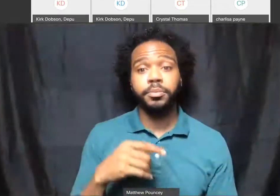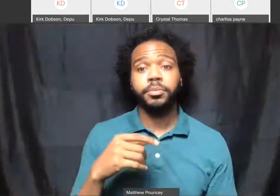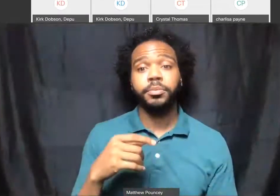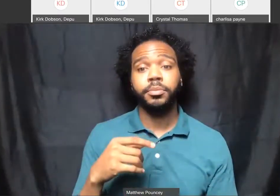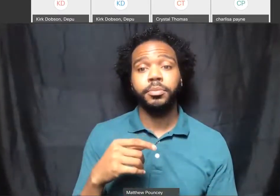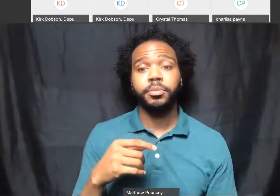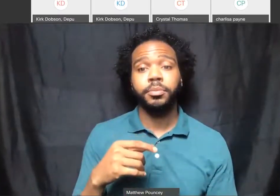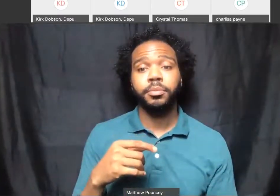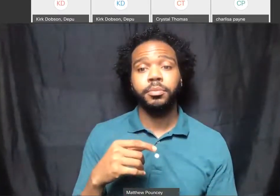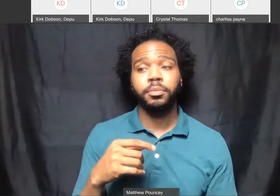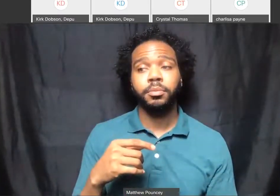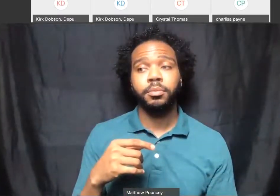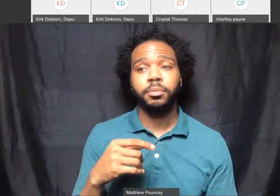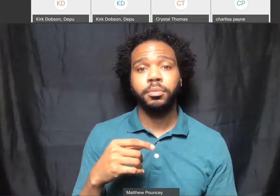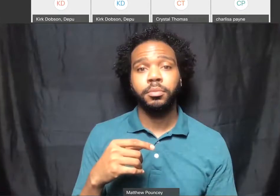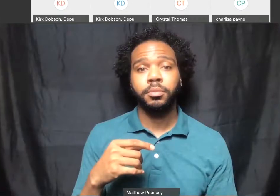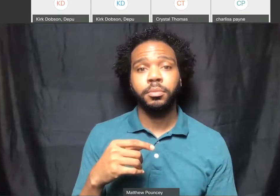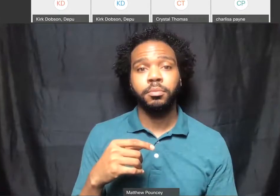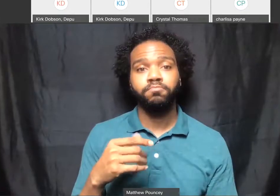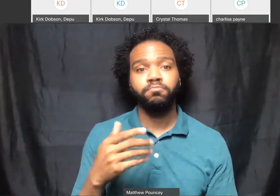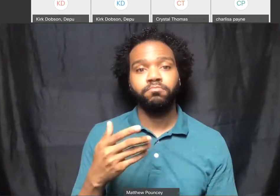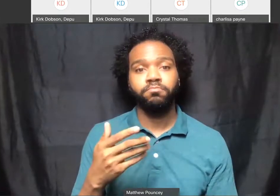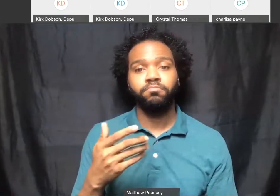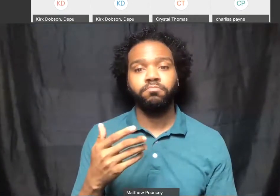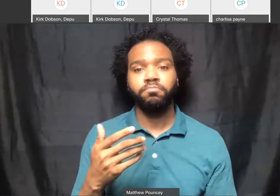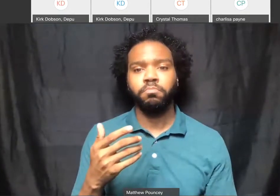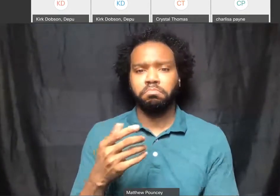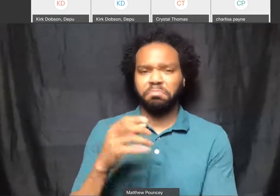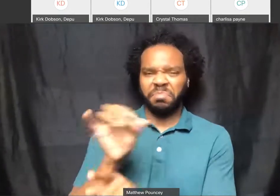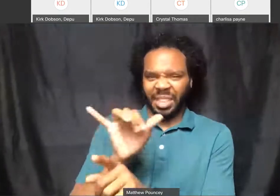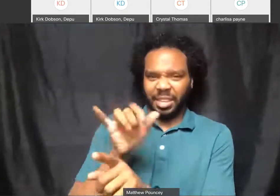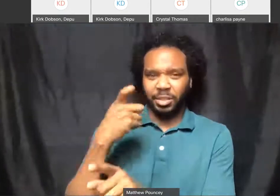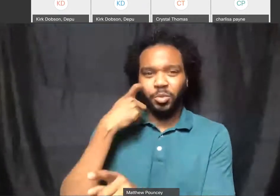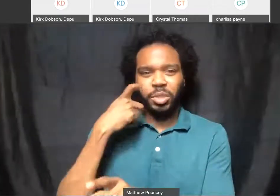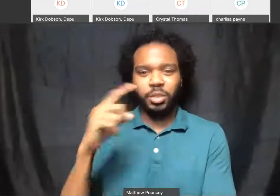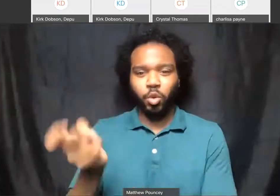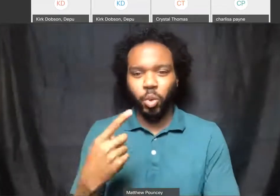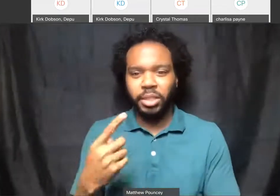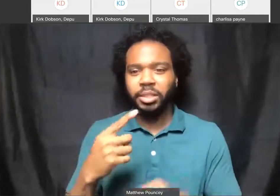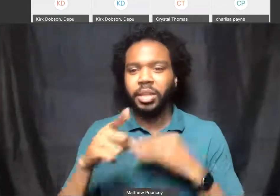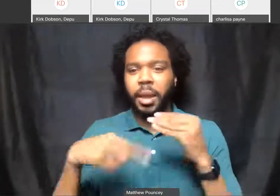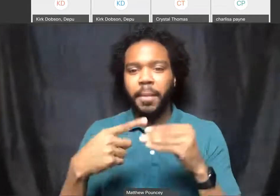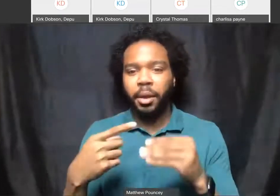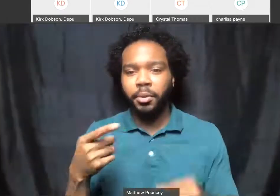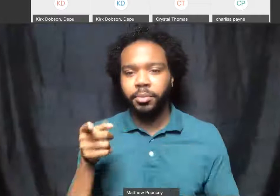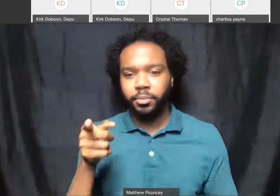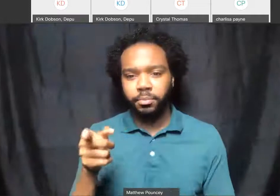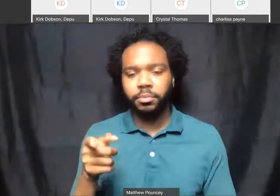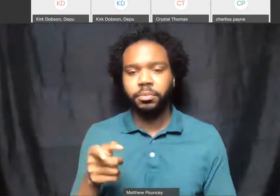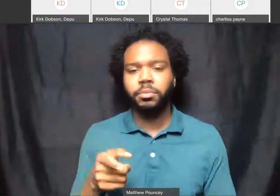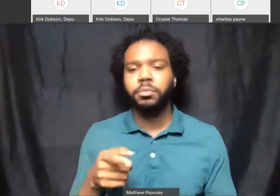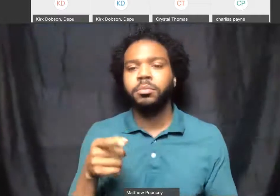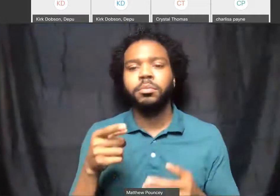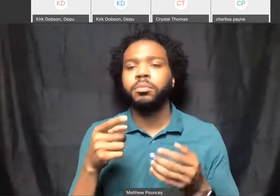while it's kind of the same as this question that came up regarding, you know, did